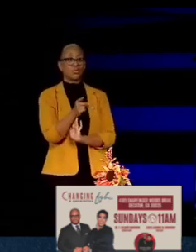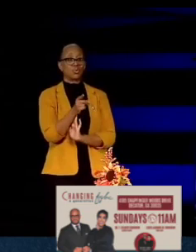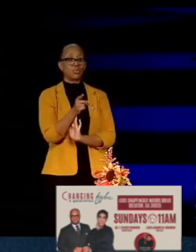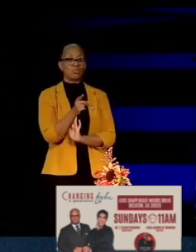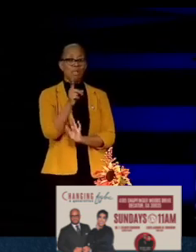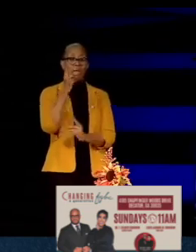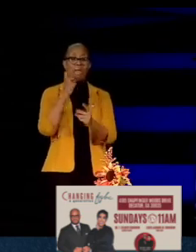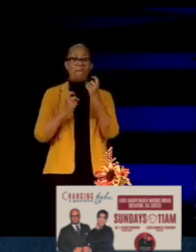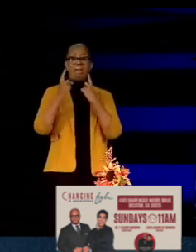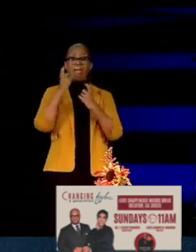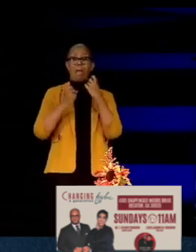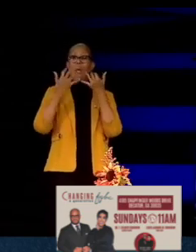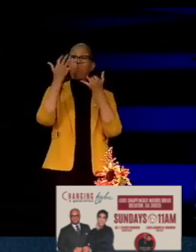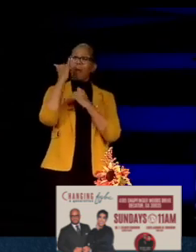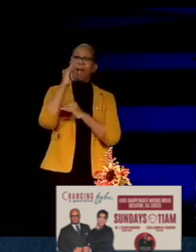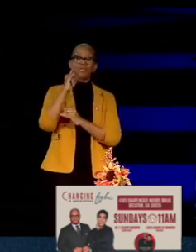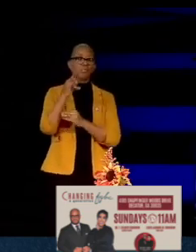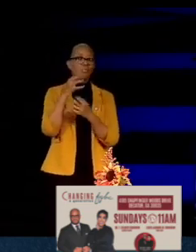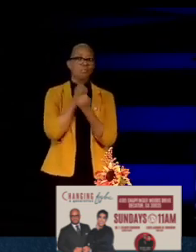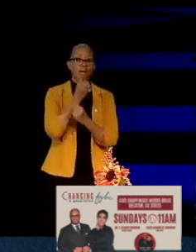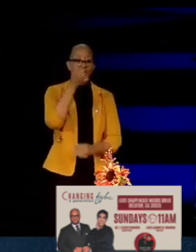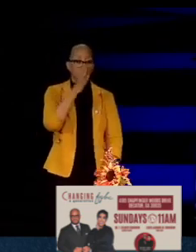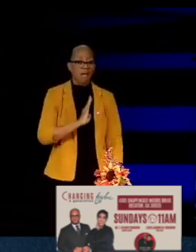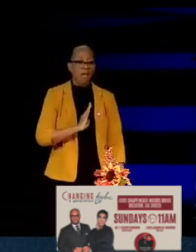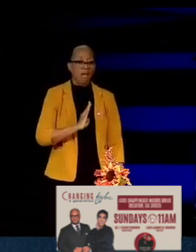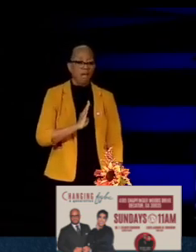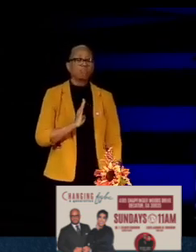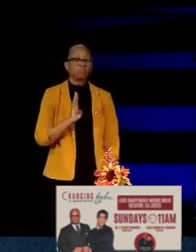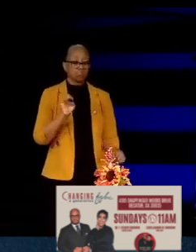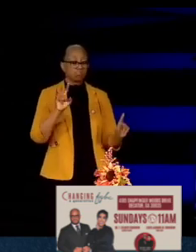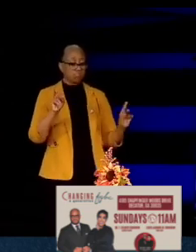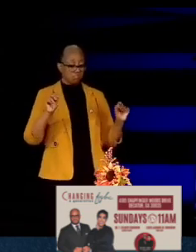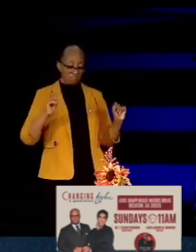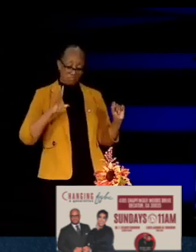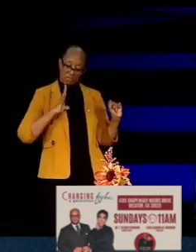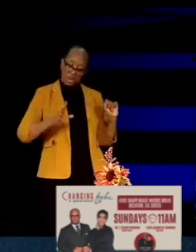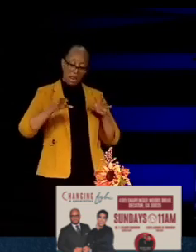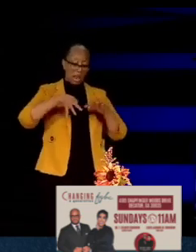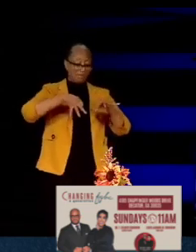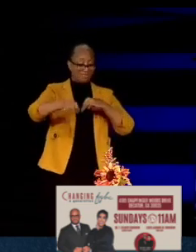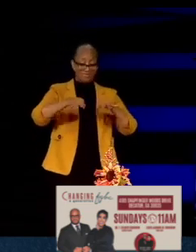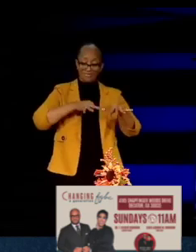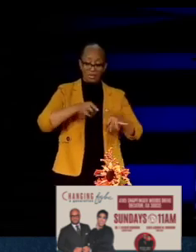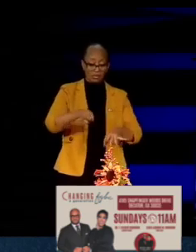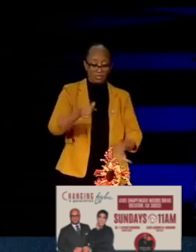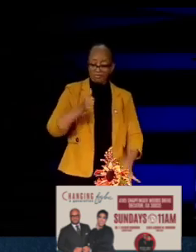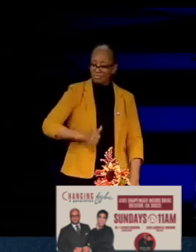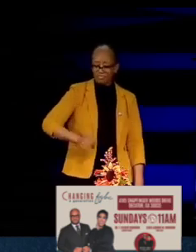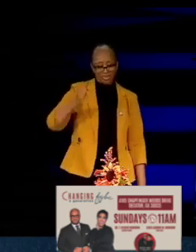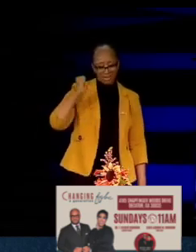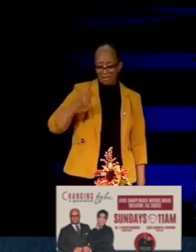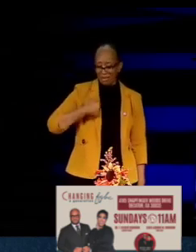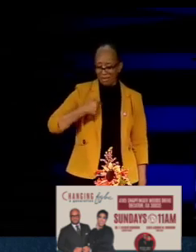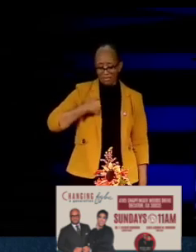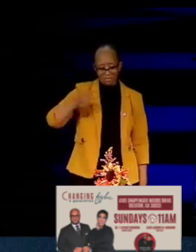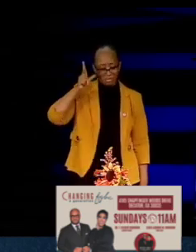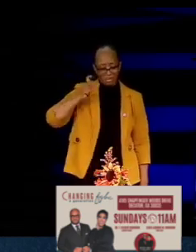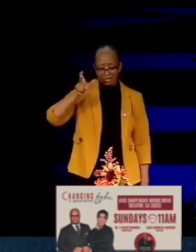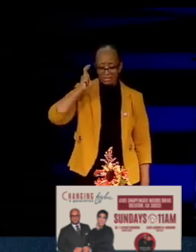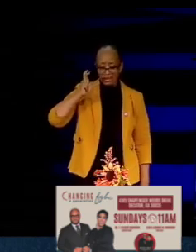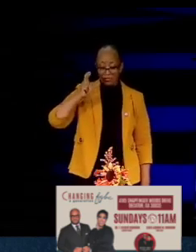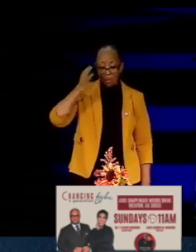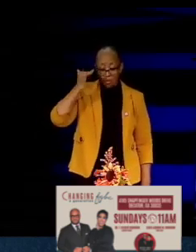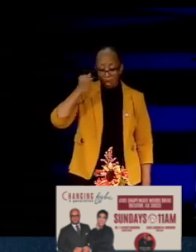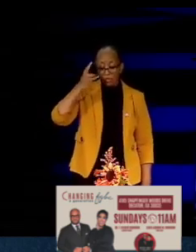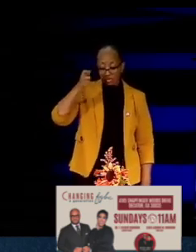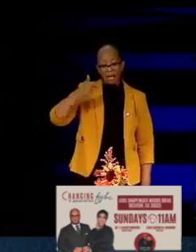asking you why you still love God, get in his face and say, "Get thee behind me, Satan, for